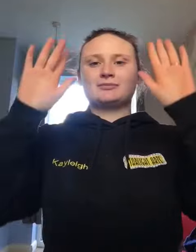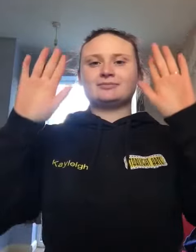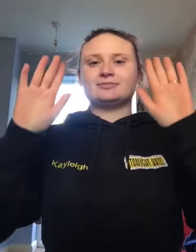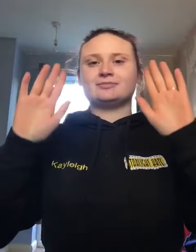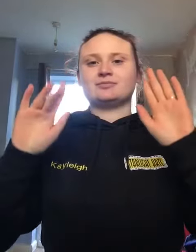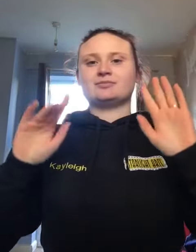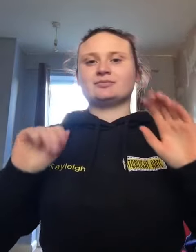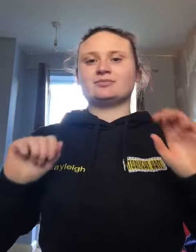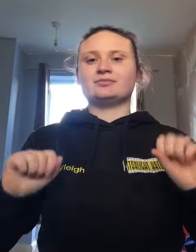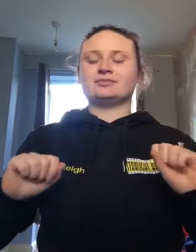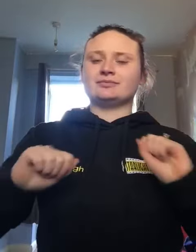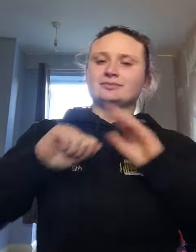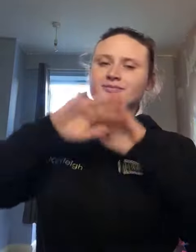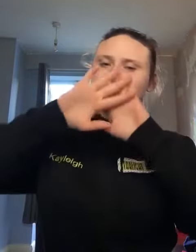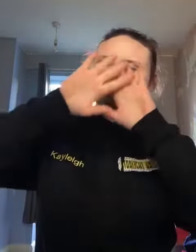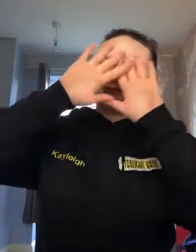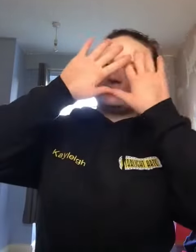a rainy day.